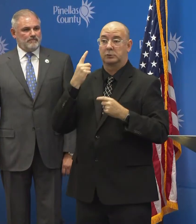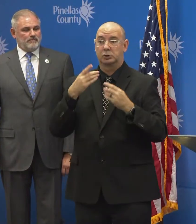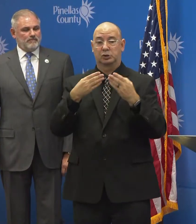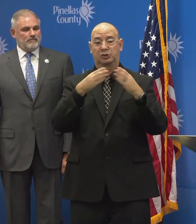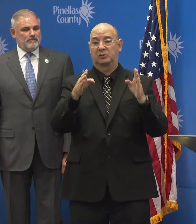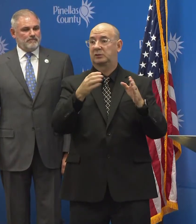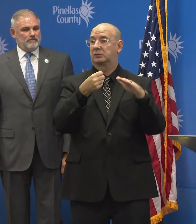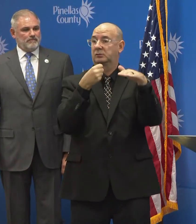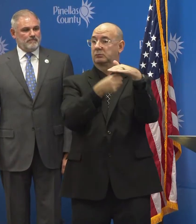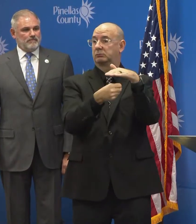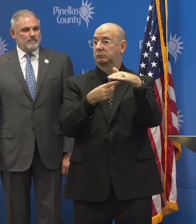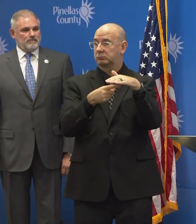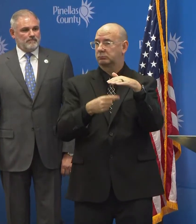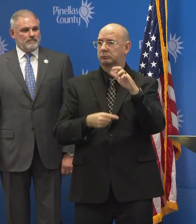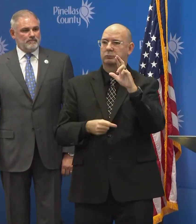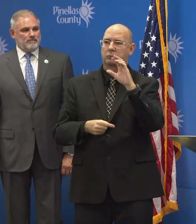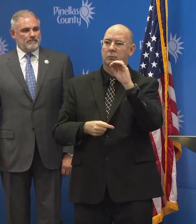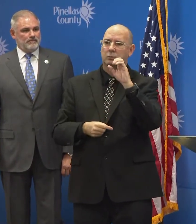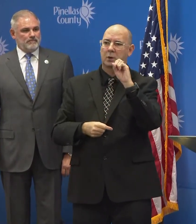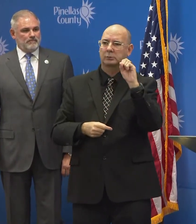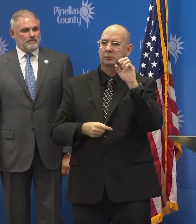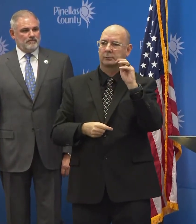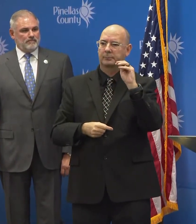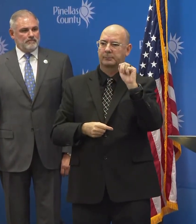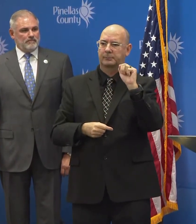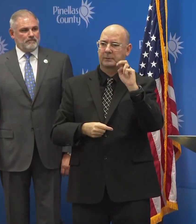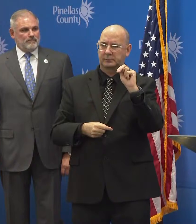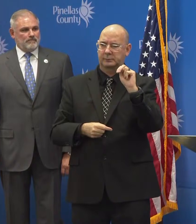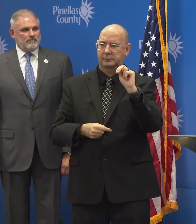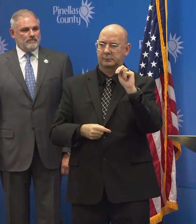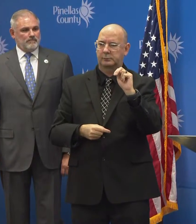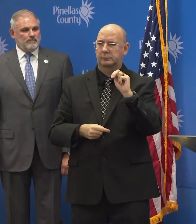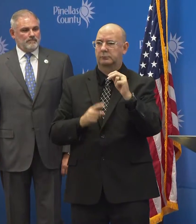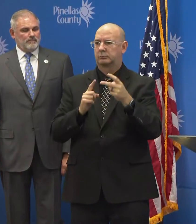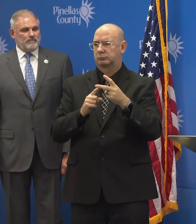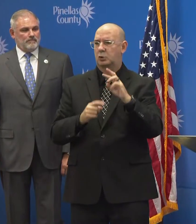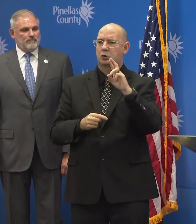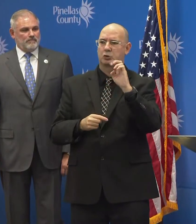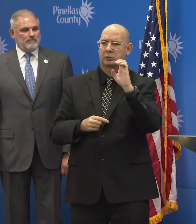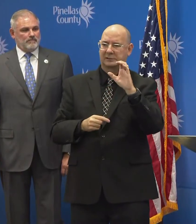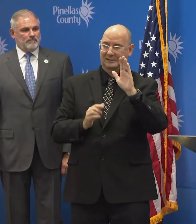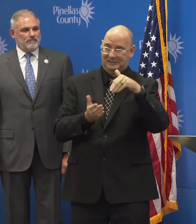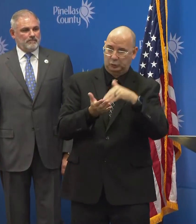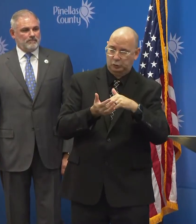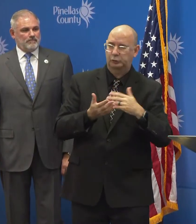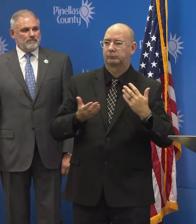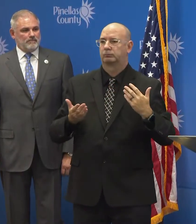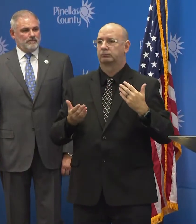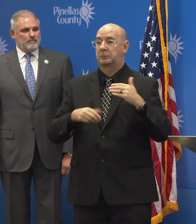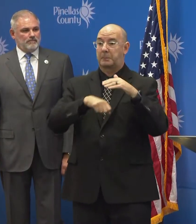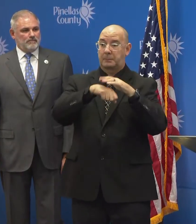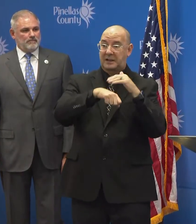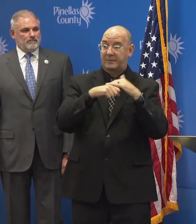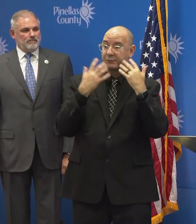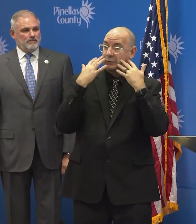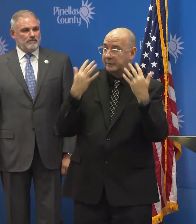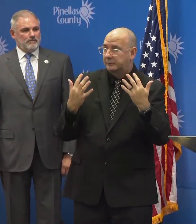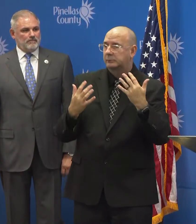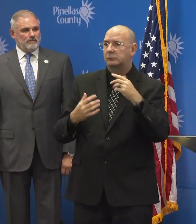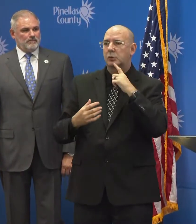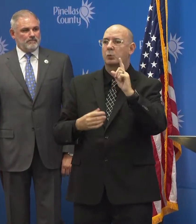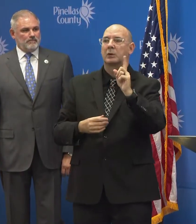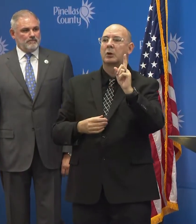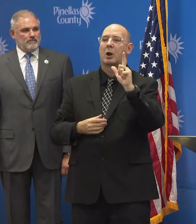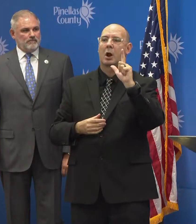Recreation Center, Lealman Exchange, and our pet-friendly general population combined will be at Largo High School. Those will open